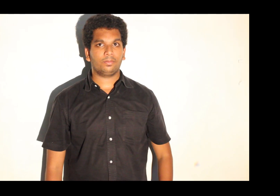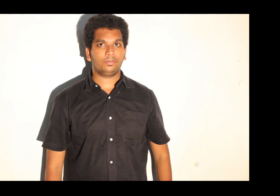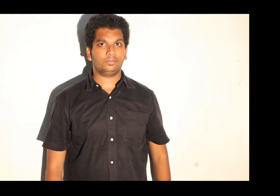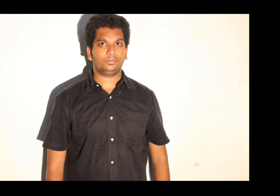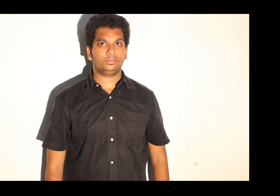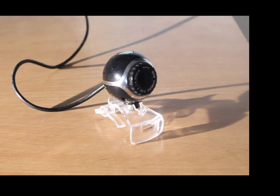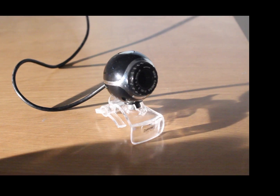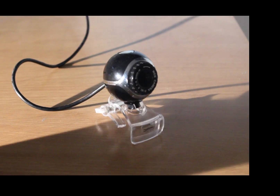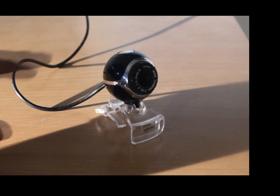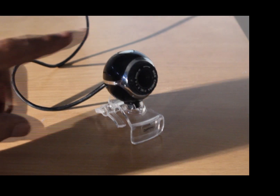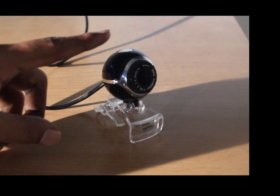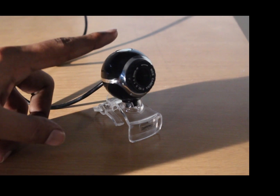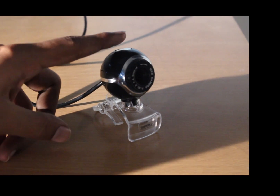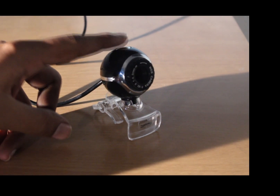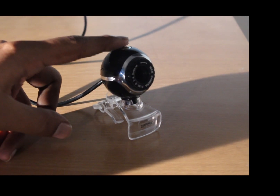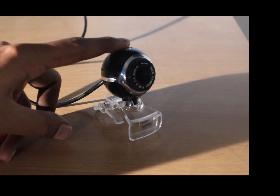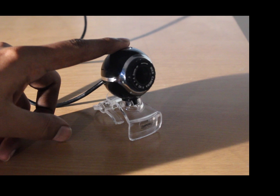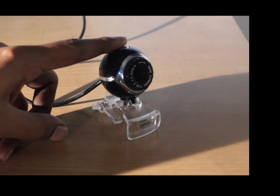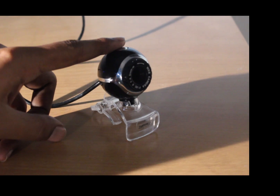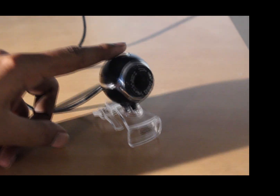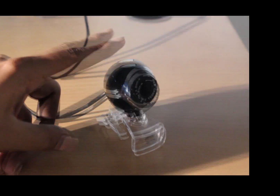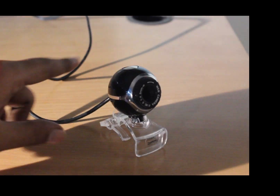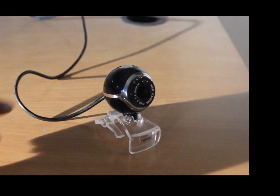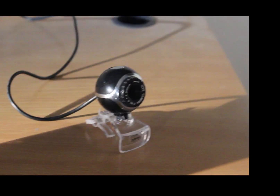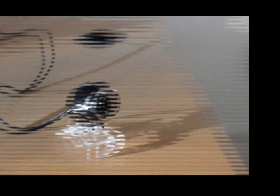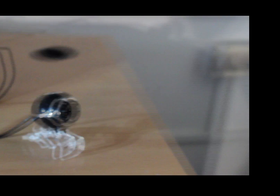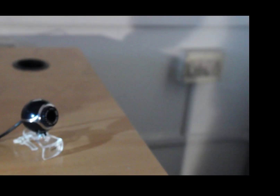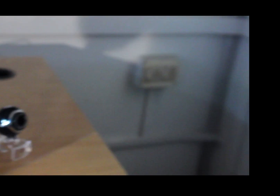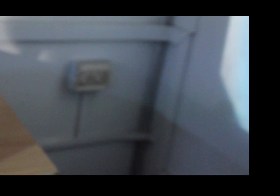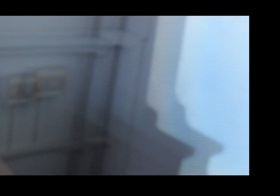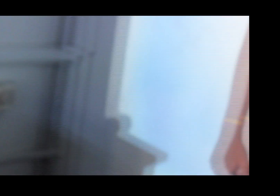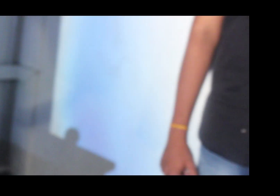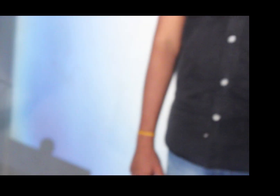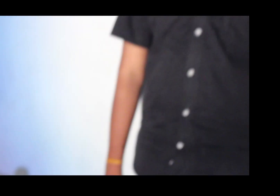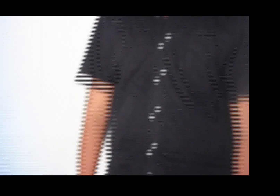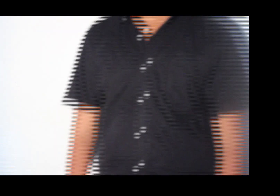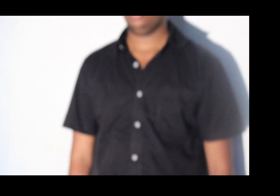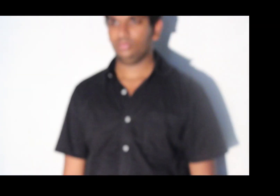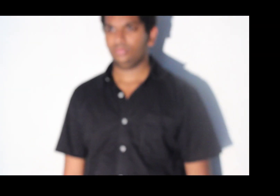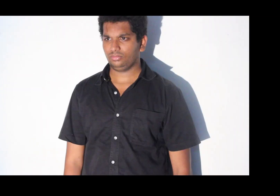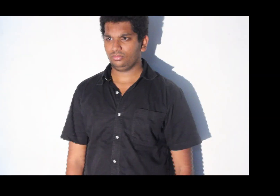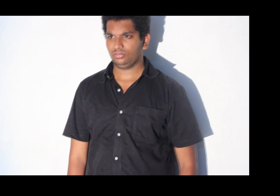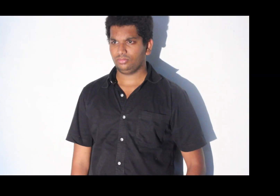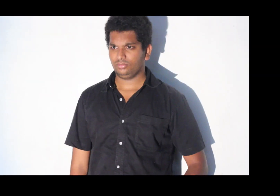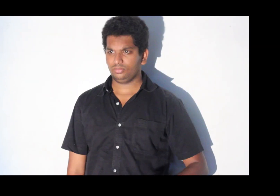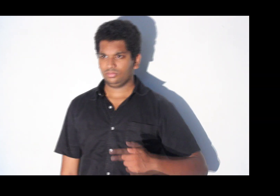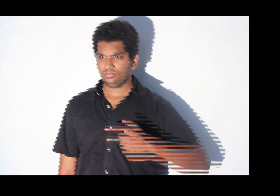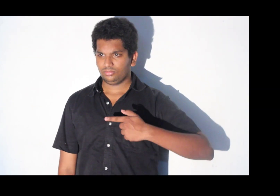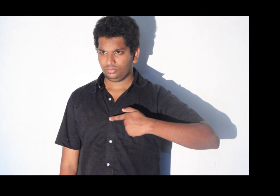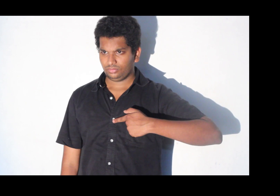talk. The gestures performed by the deaf-mute people are captured using a miniaturized wide-angle USB camera. The